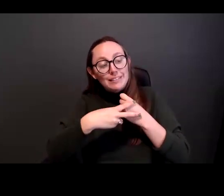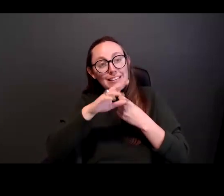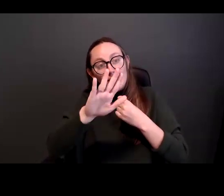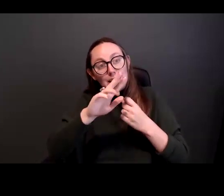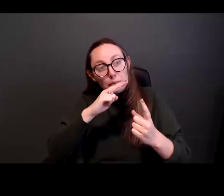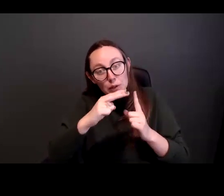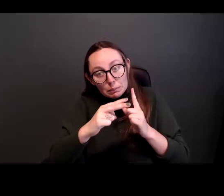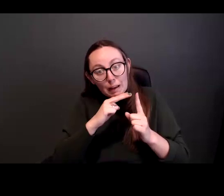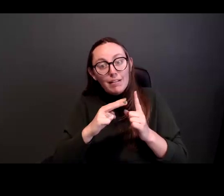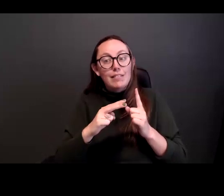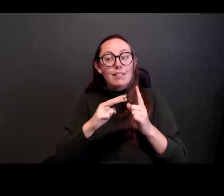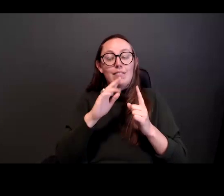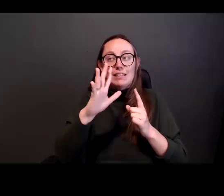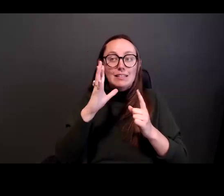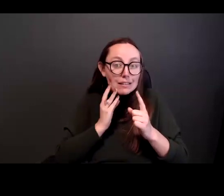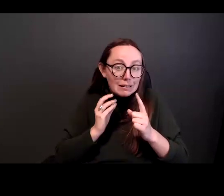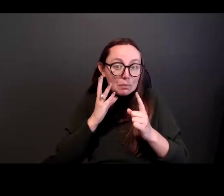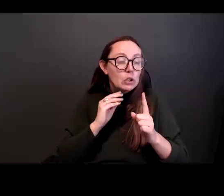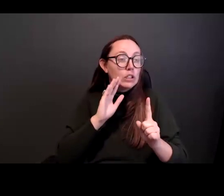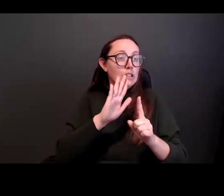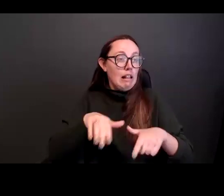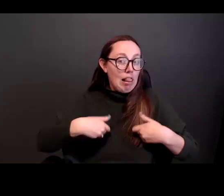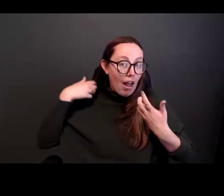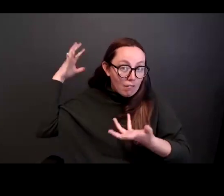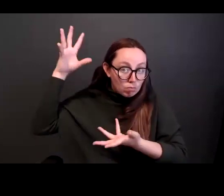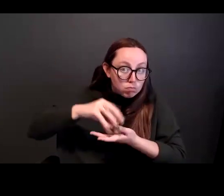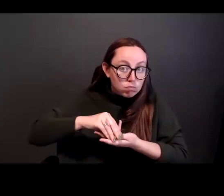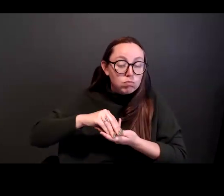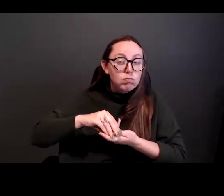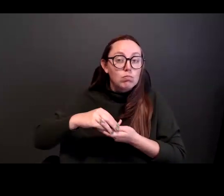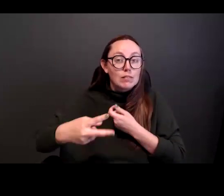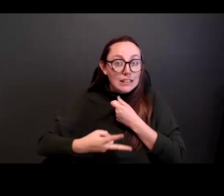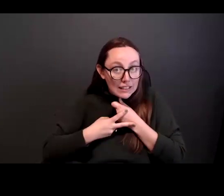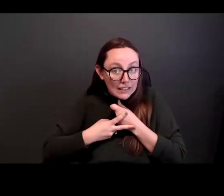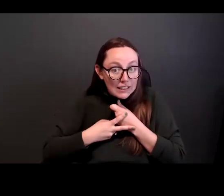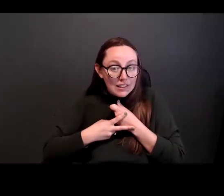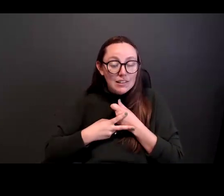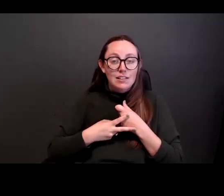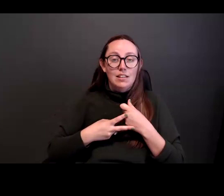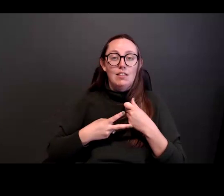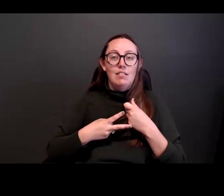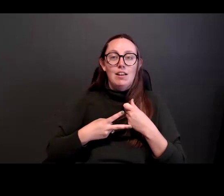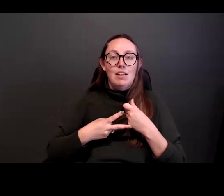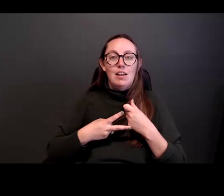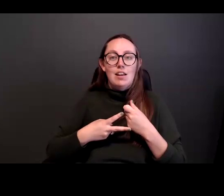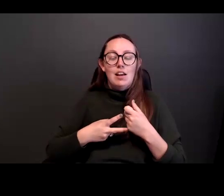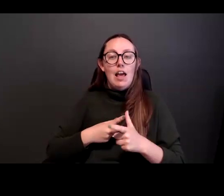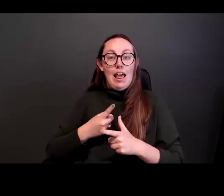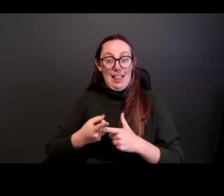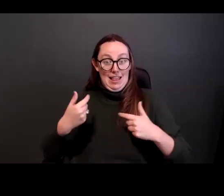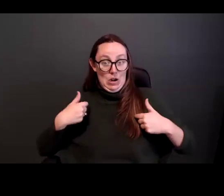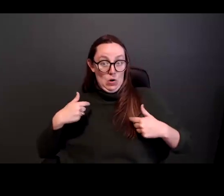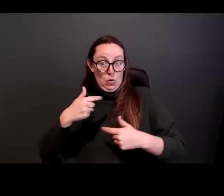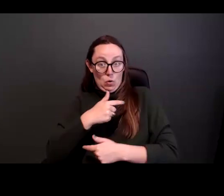perspective, uh, life's work. And yet we're able to ground this in